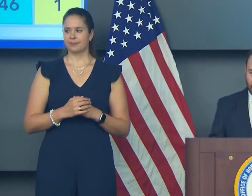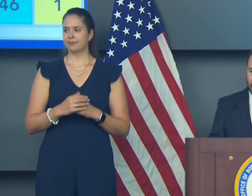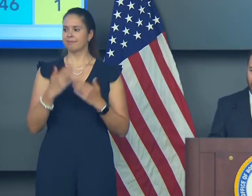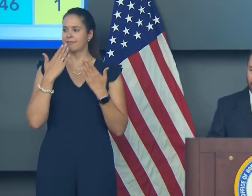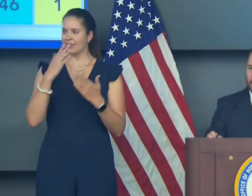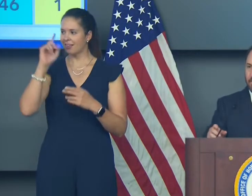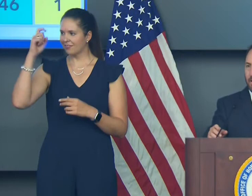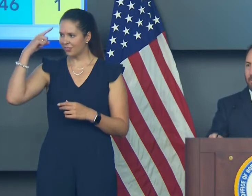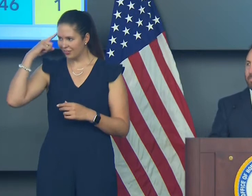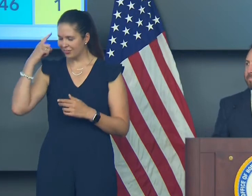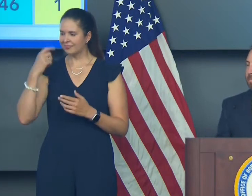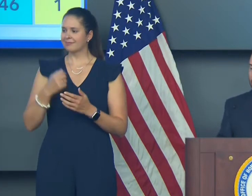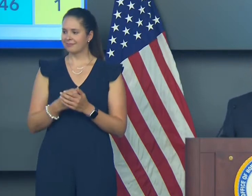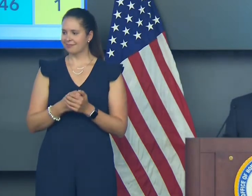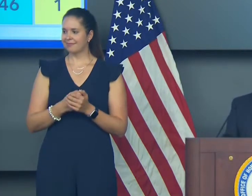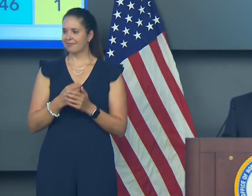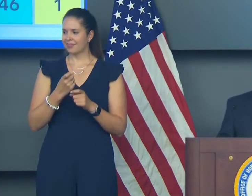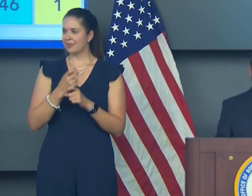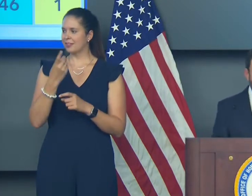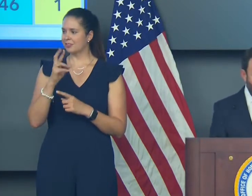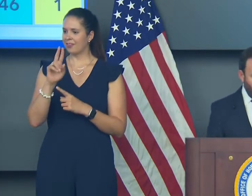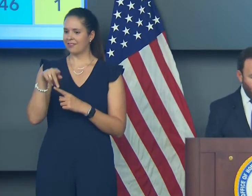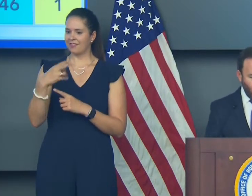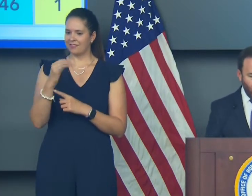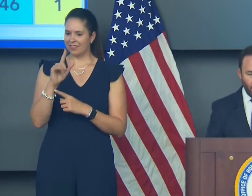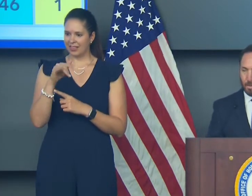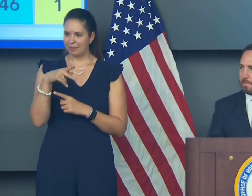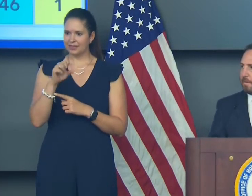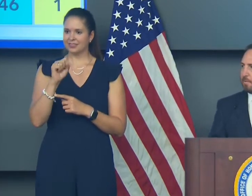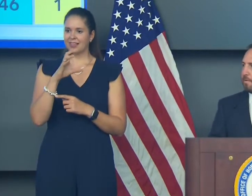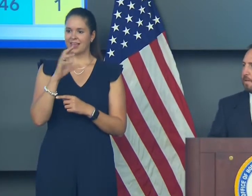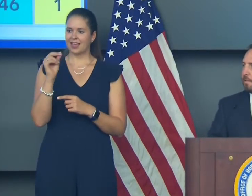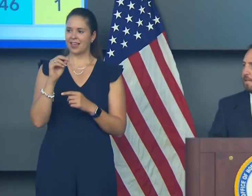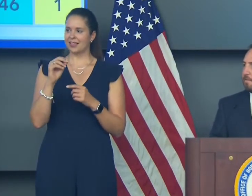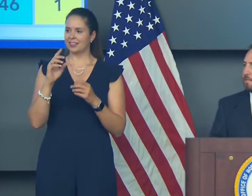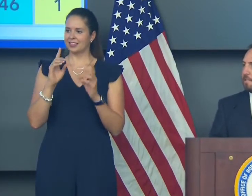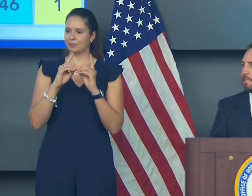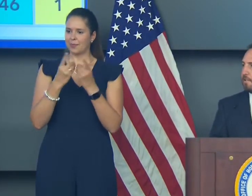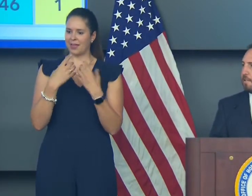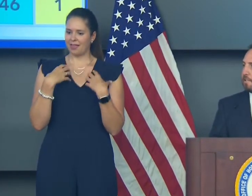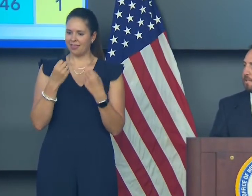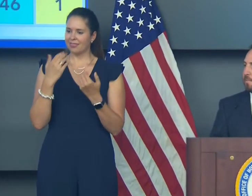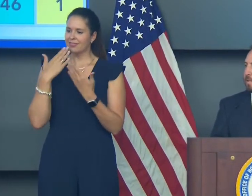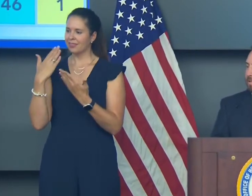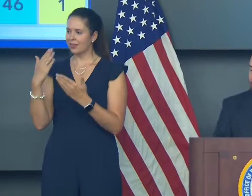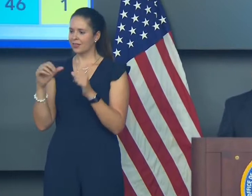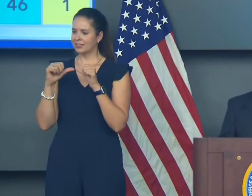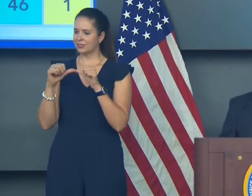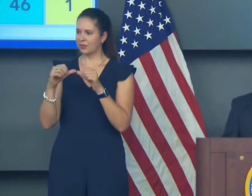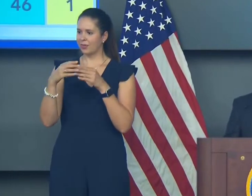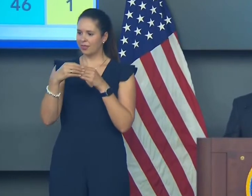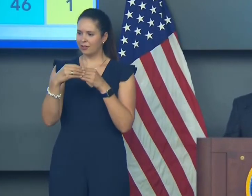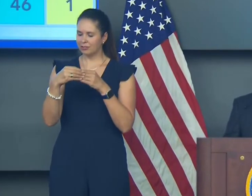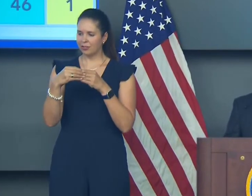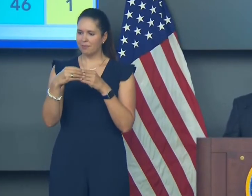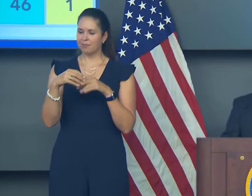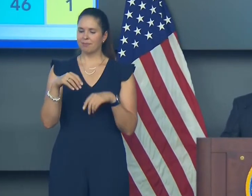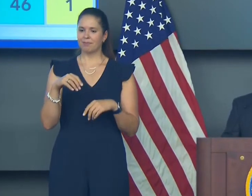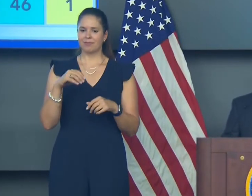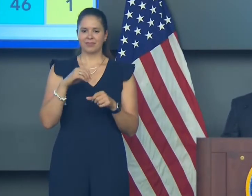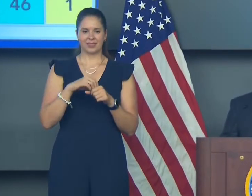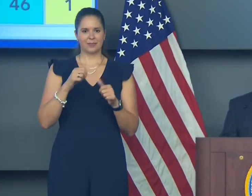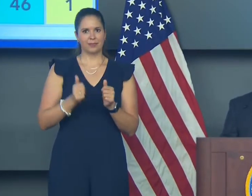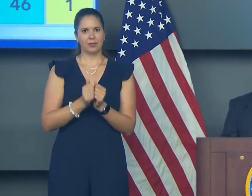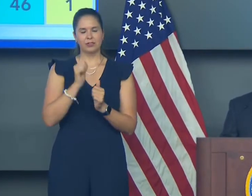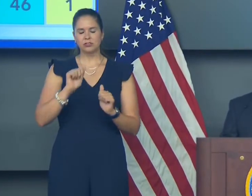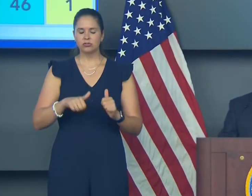Thank you, Governor. On behalf of Dr. Phillips and the Department of Health, we thank you again for your continued leadership in these